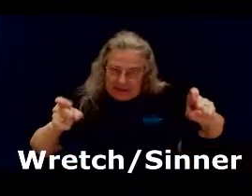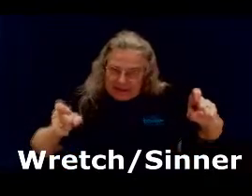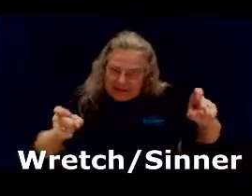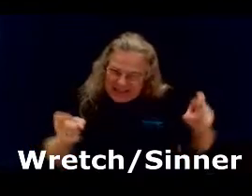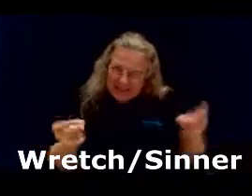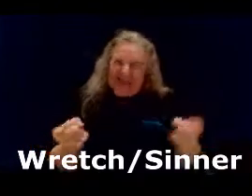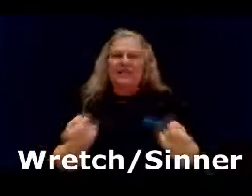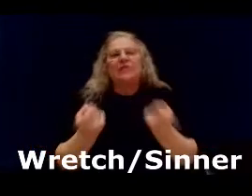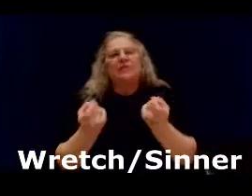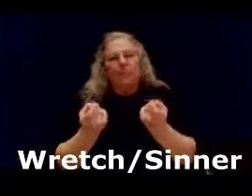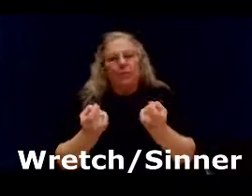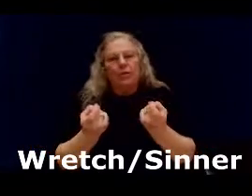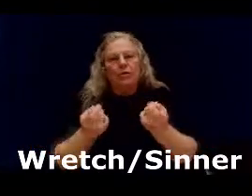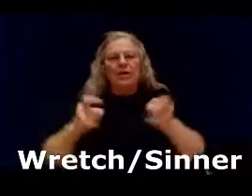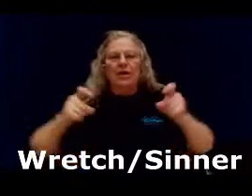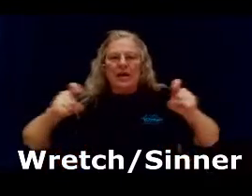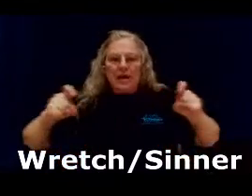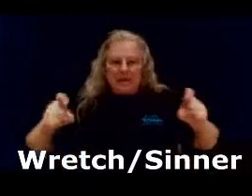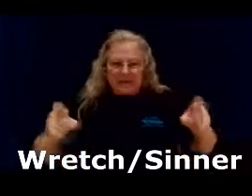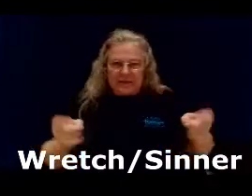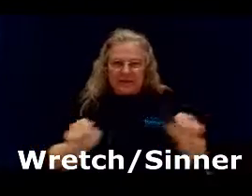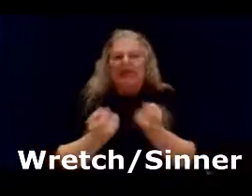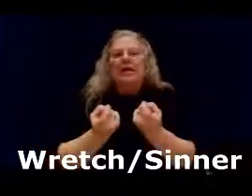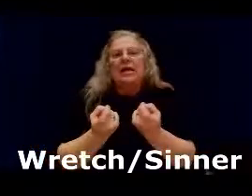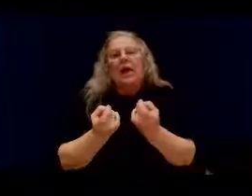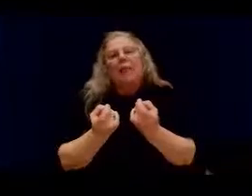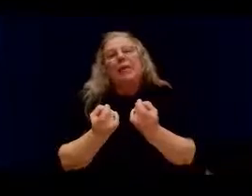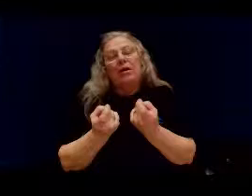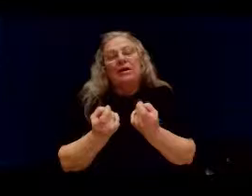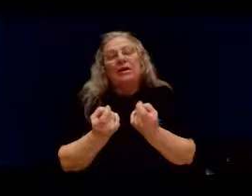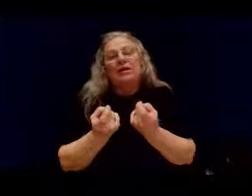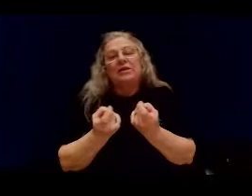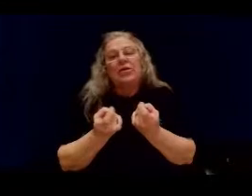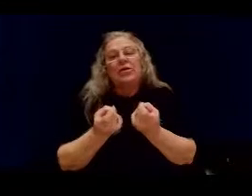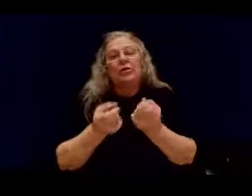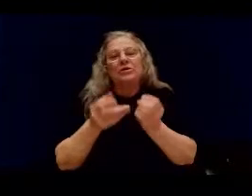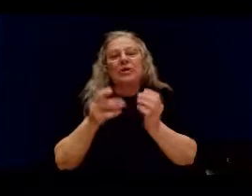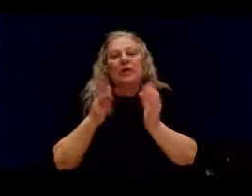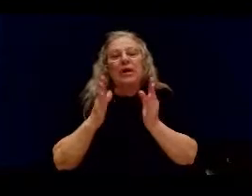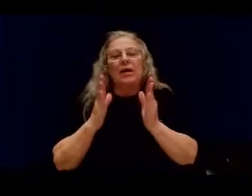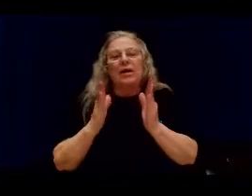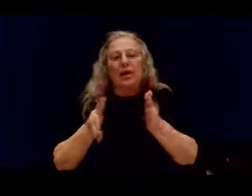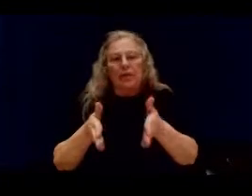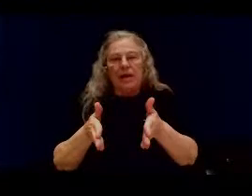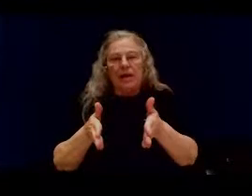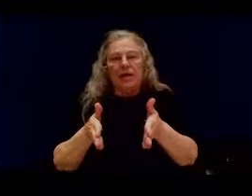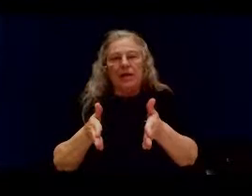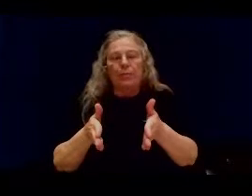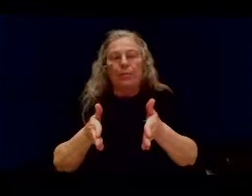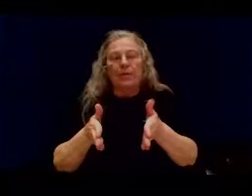sin digs into the person. Sin, and because it is a person, come down with a person